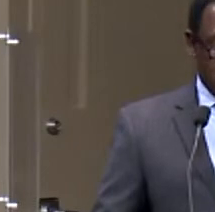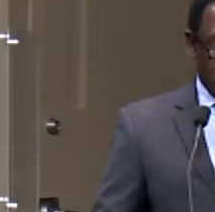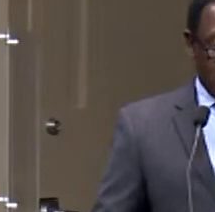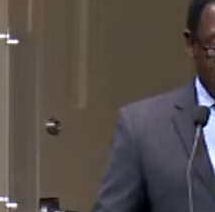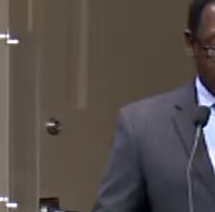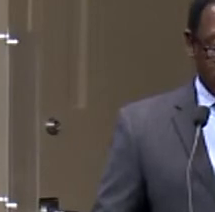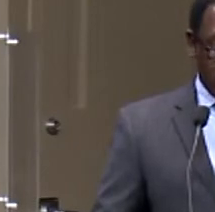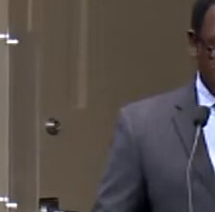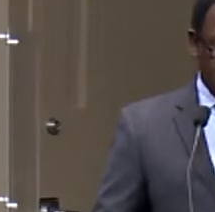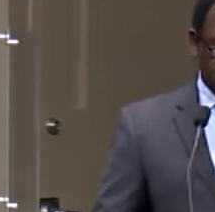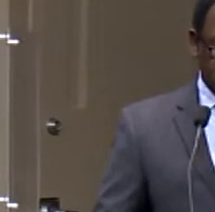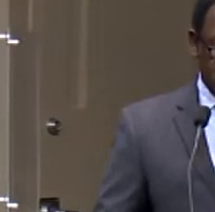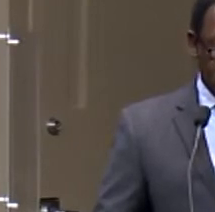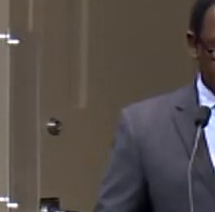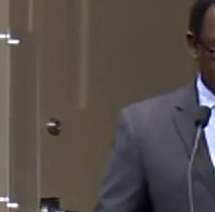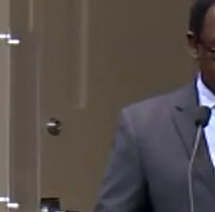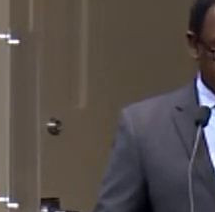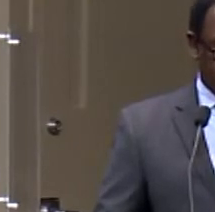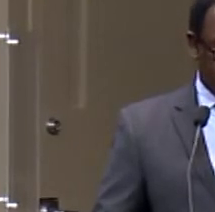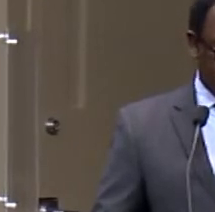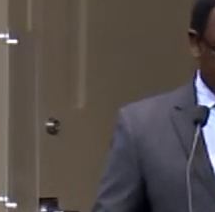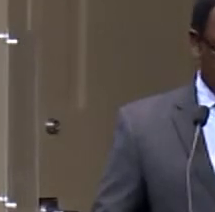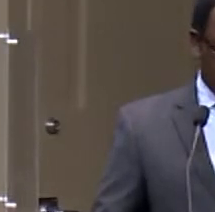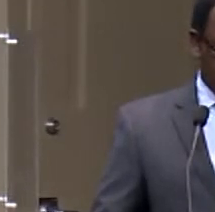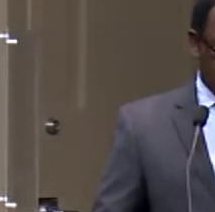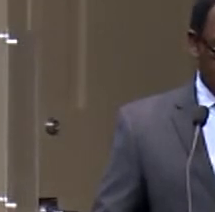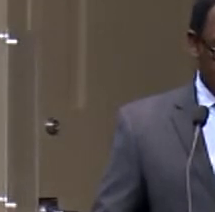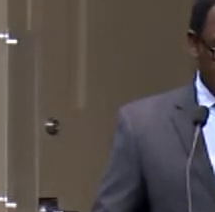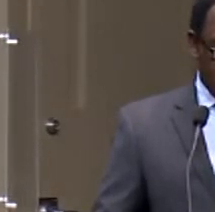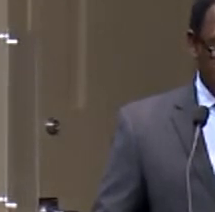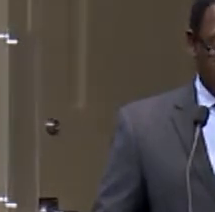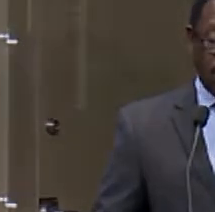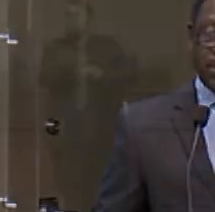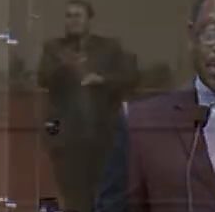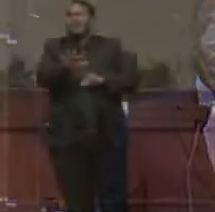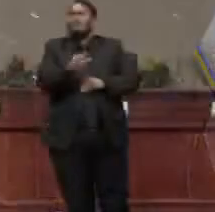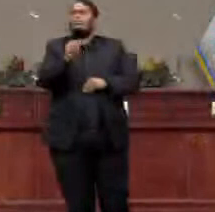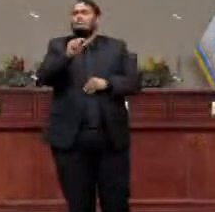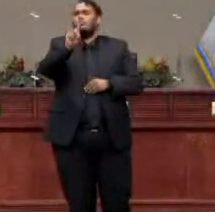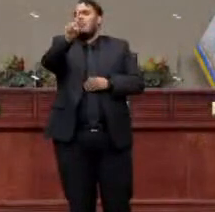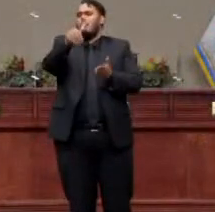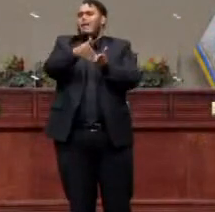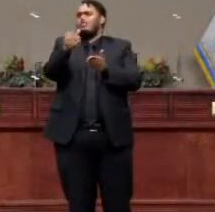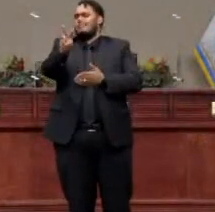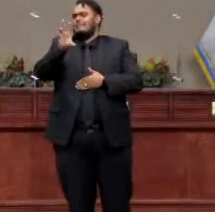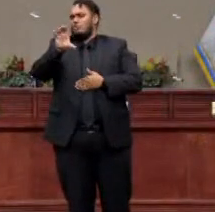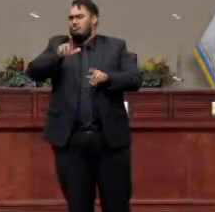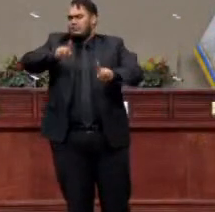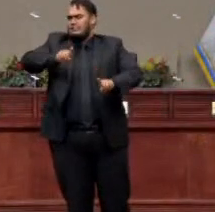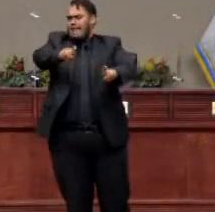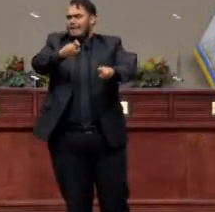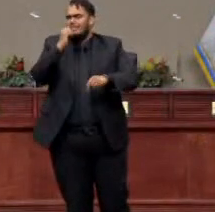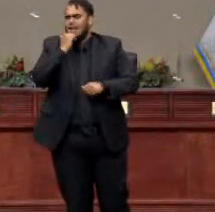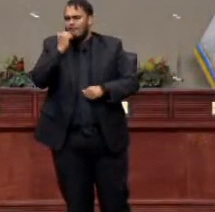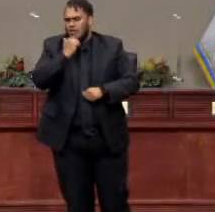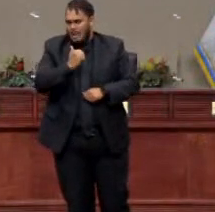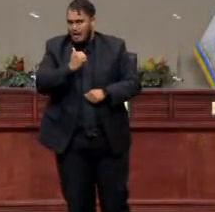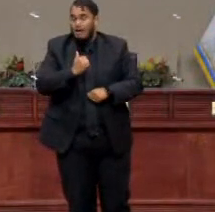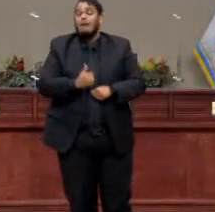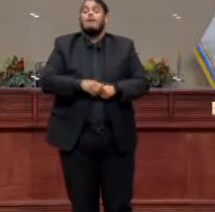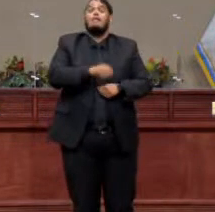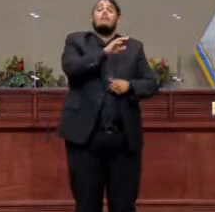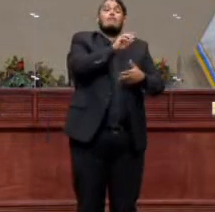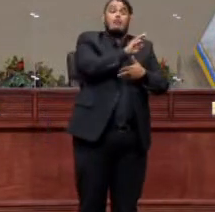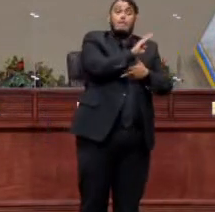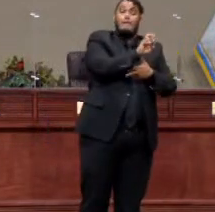sites are averaging about 1,600 tests a day. The Barnett and the former Claricona Elementary School sites are open between hours